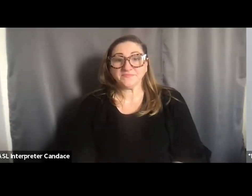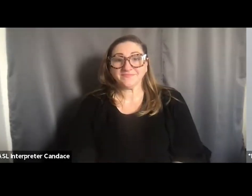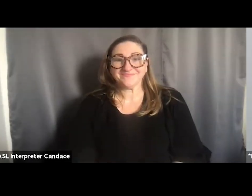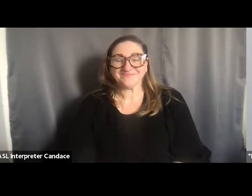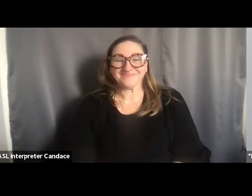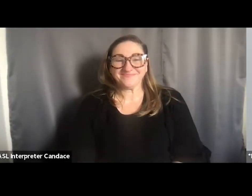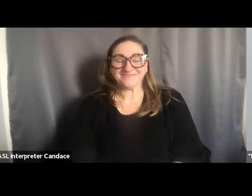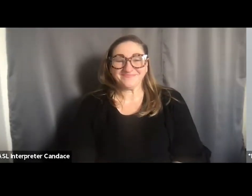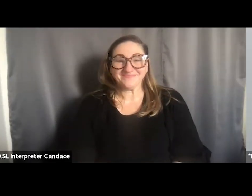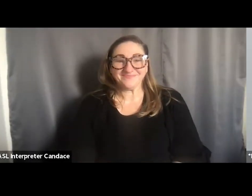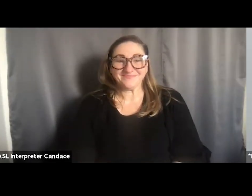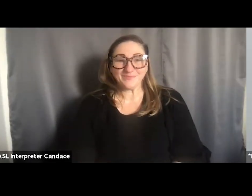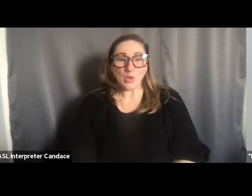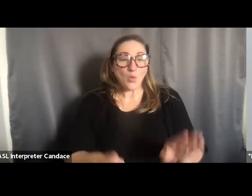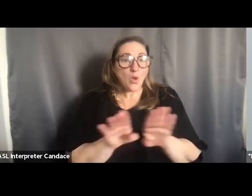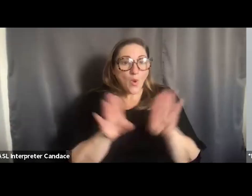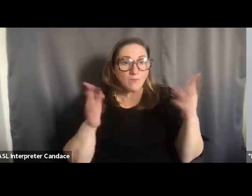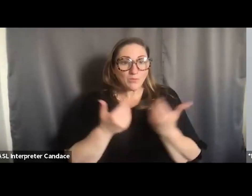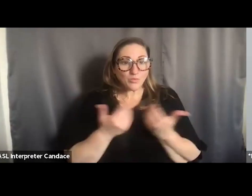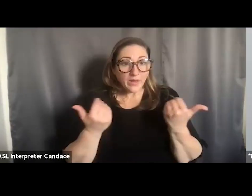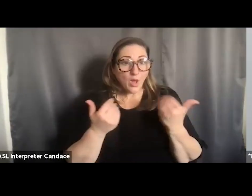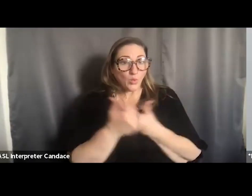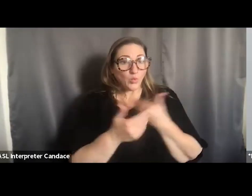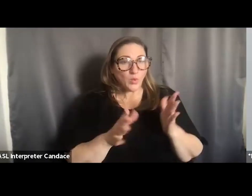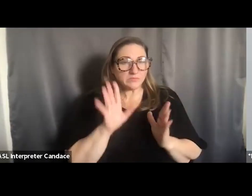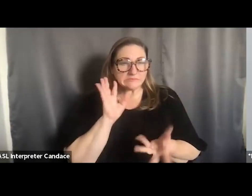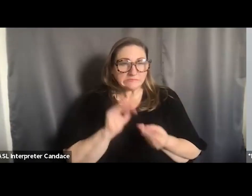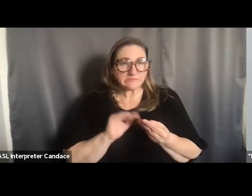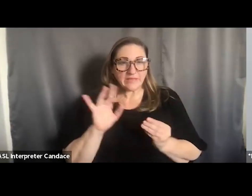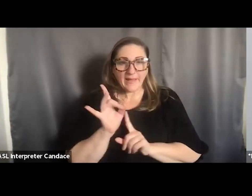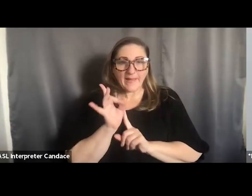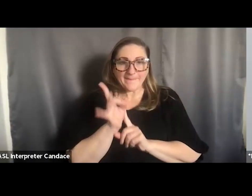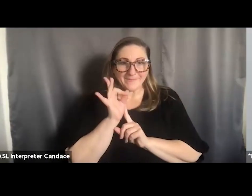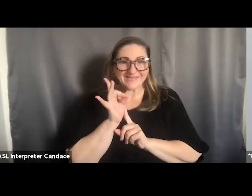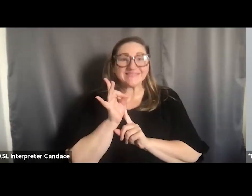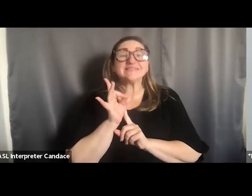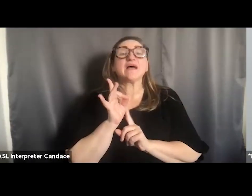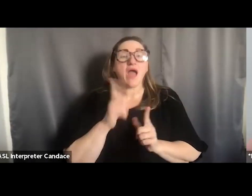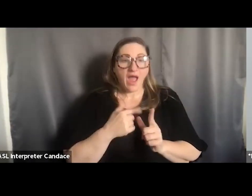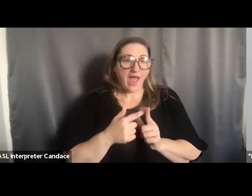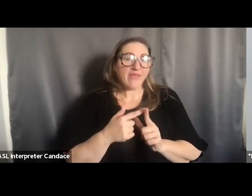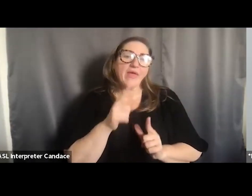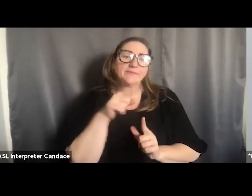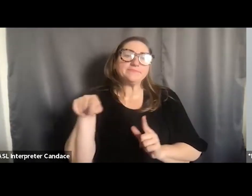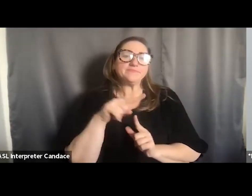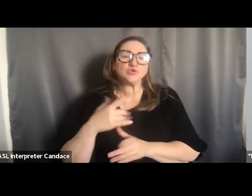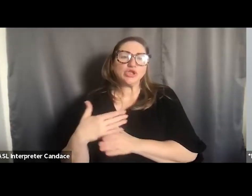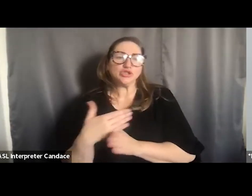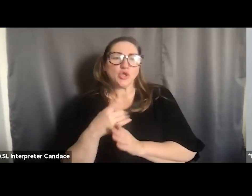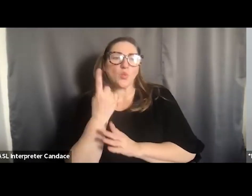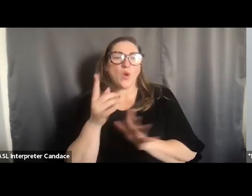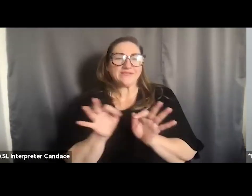Okay, we will be opening the breakout rooms for 8 minutes. And after that, we'll have an opportunity for people to just share just one sentence in the